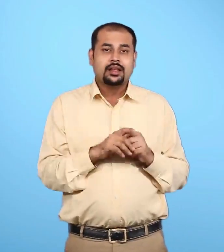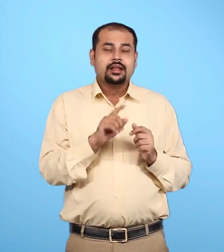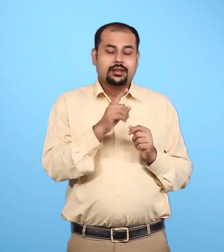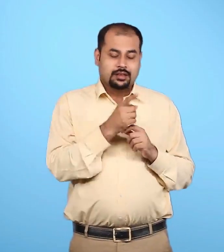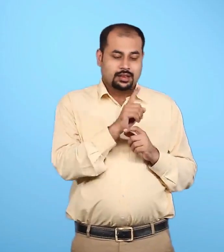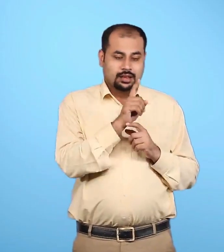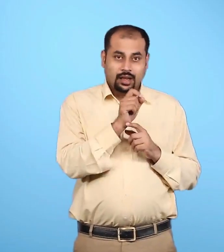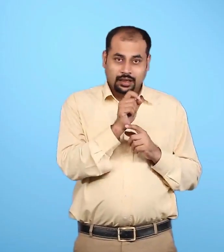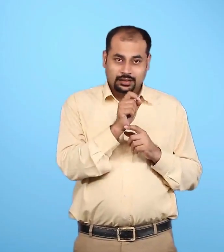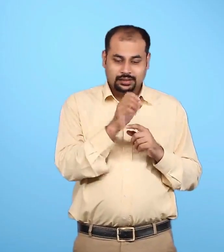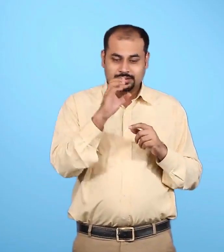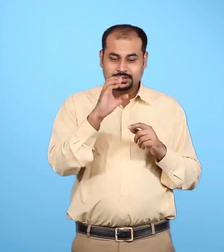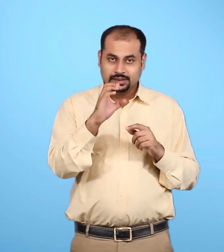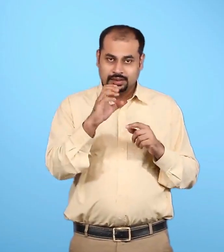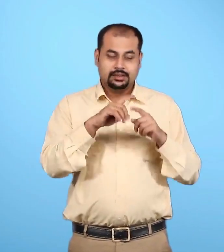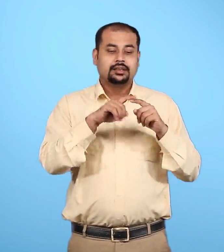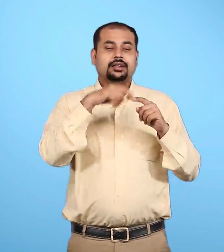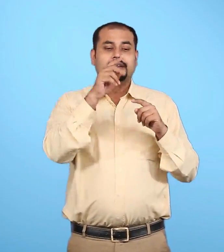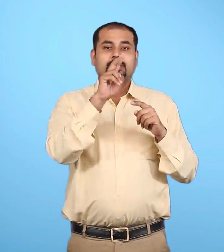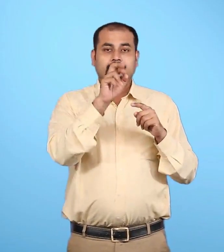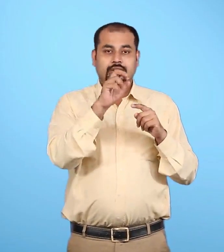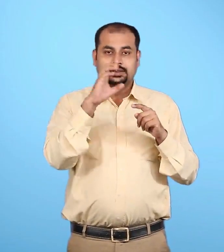scale are between 10 degrees Celsius